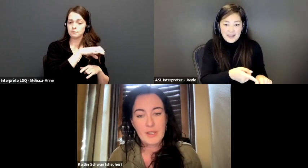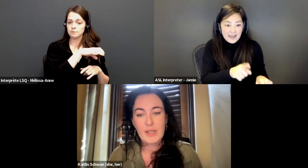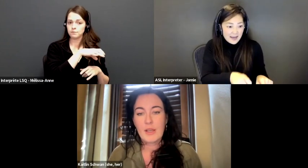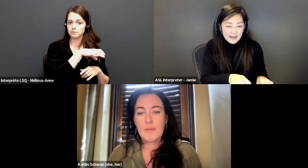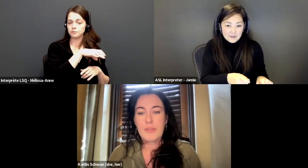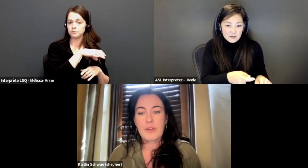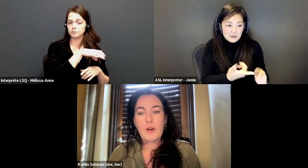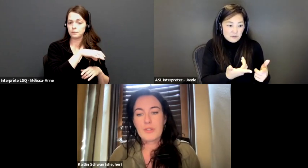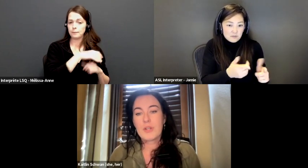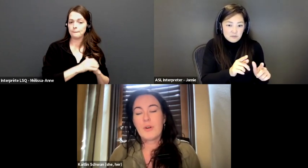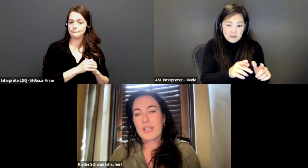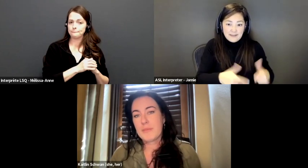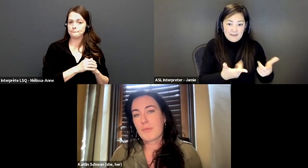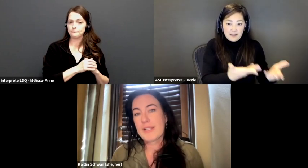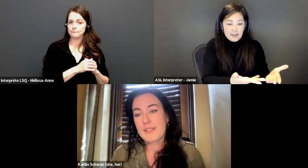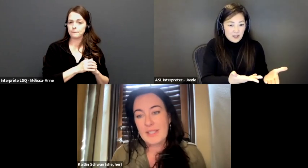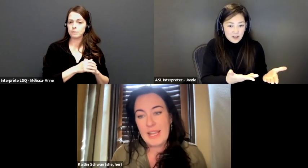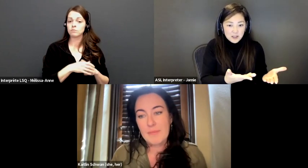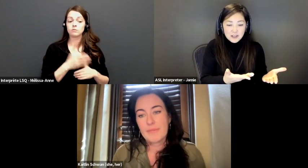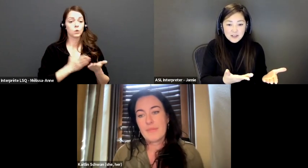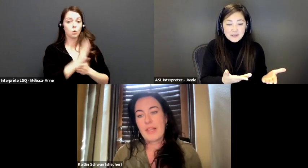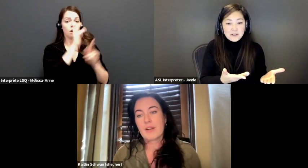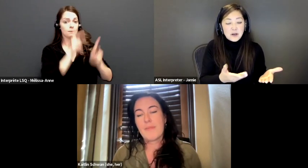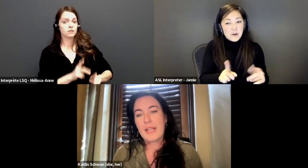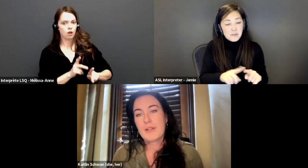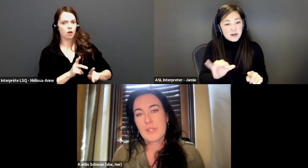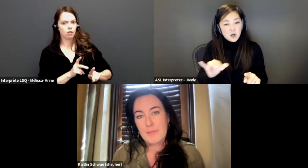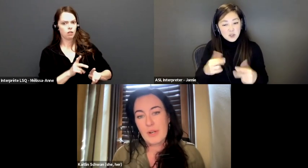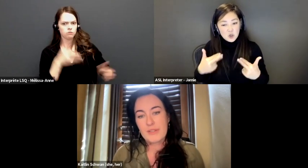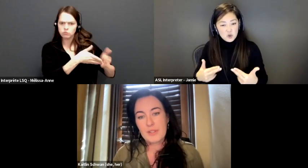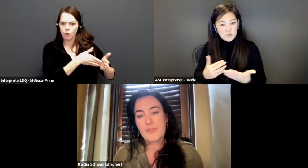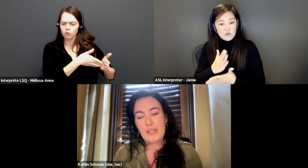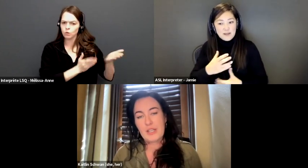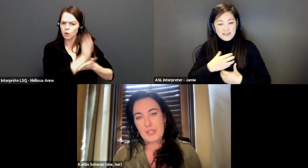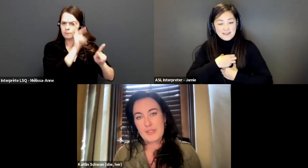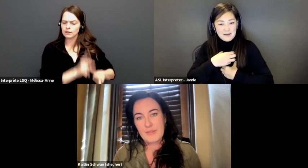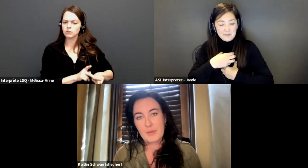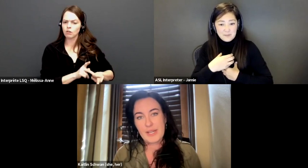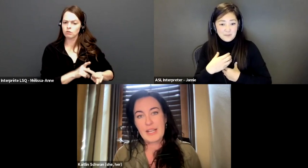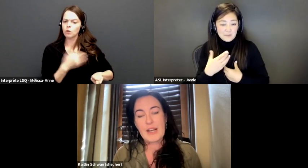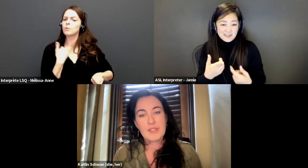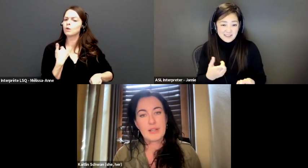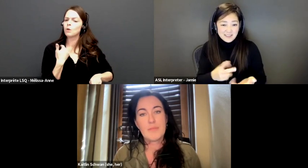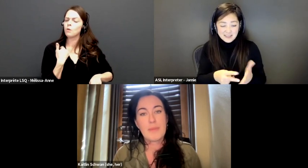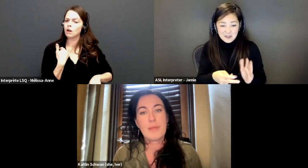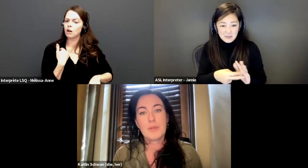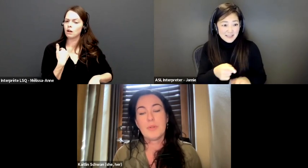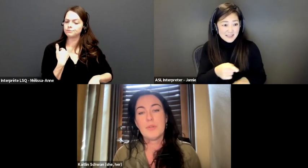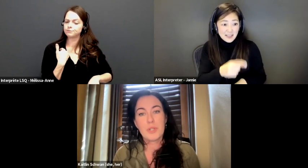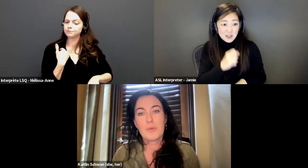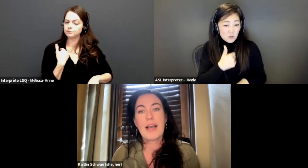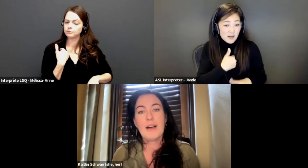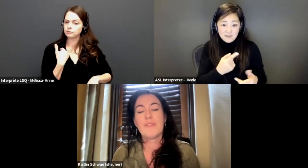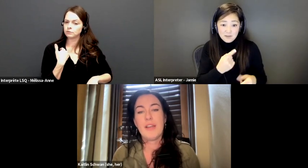failures, but they're also a human rights claim. They are made in response to violations of the right to housing by people